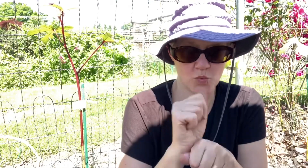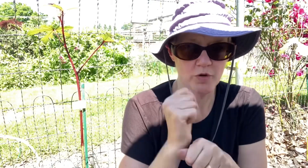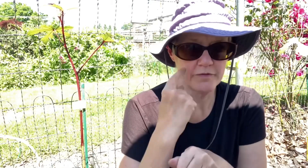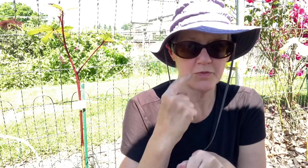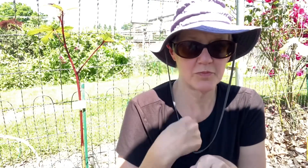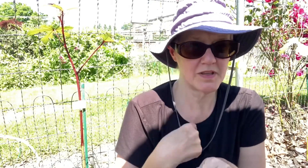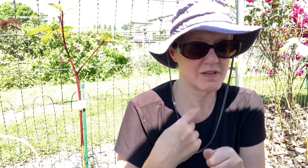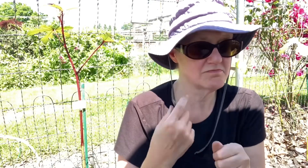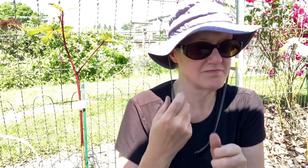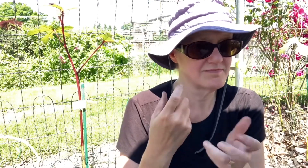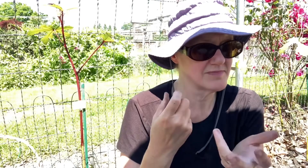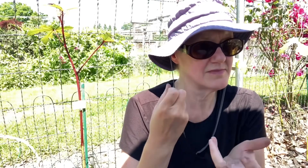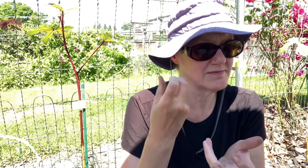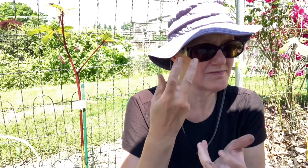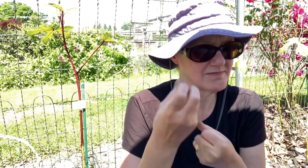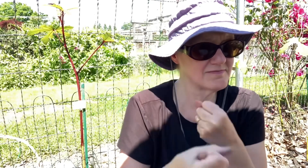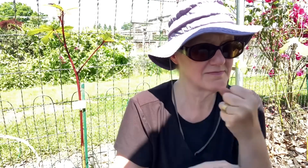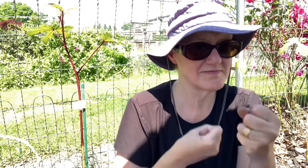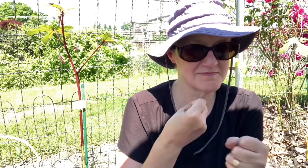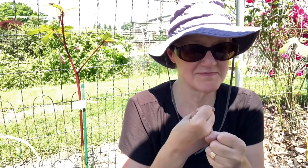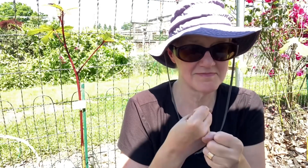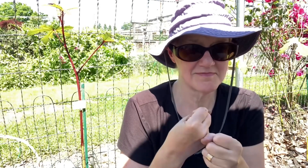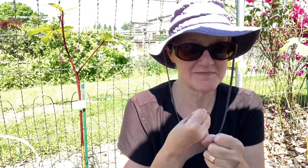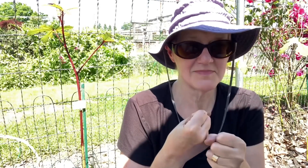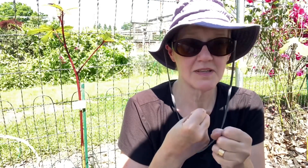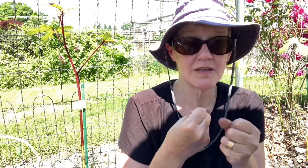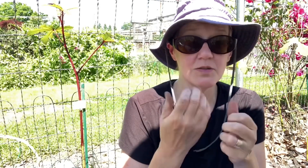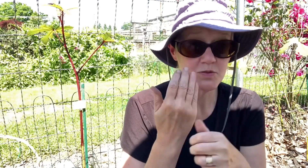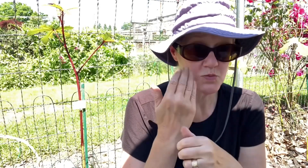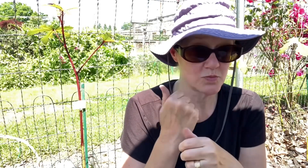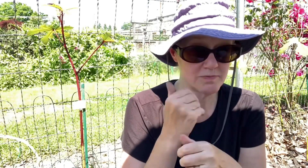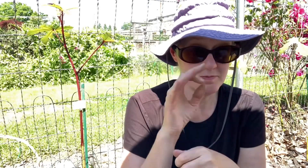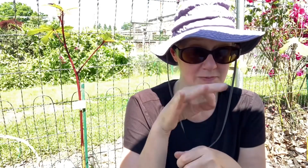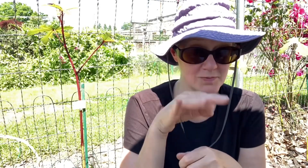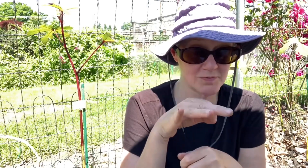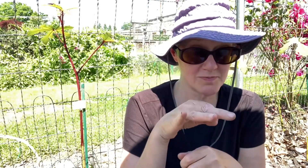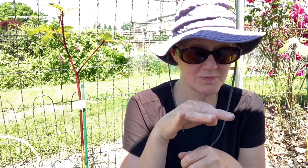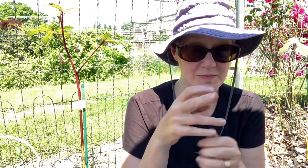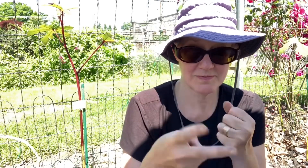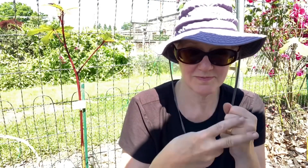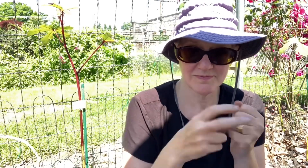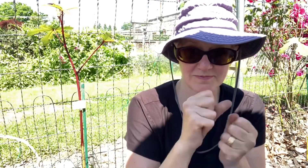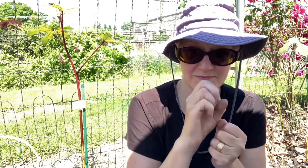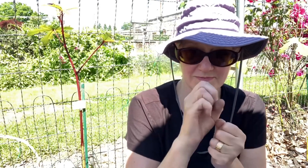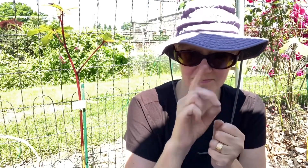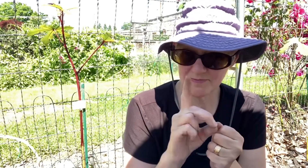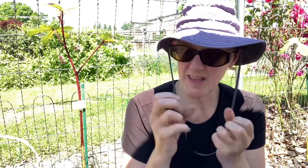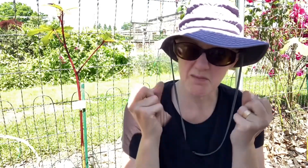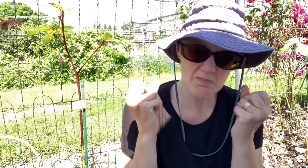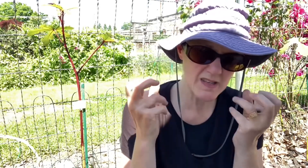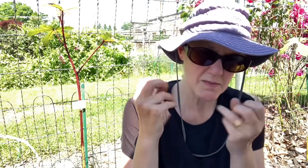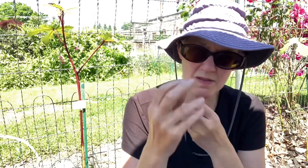So it's always worked for me. For many years, I've put the sweet peppers here in the